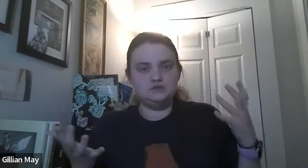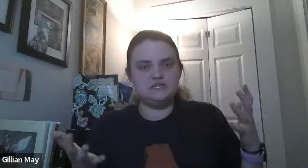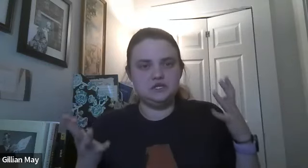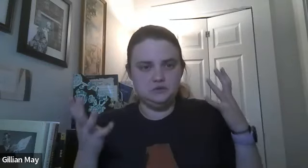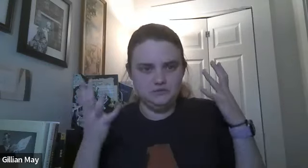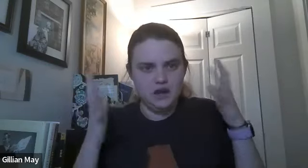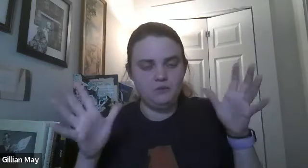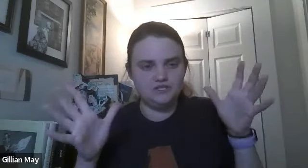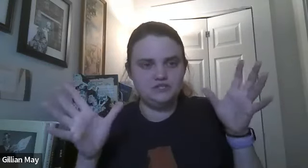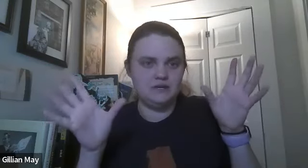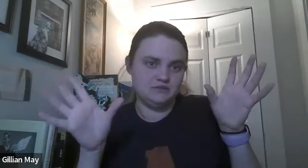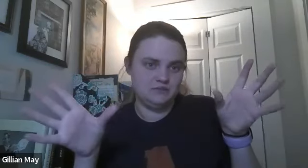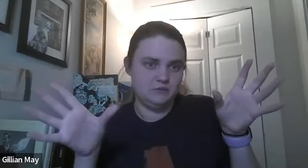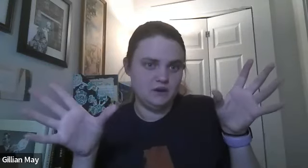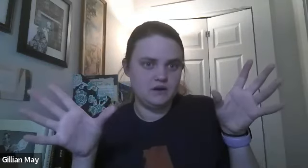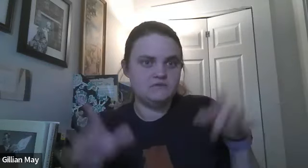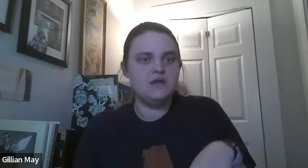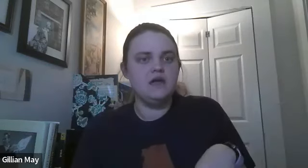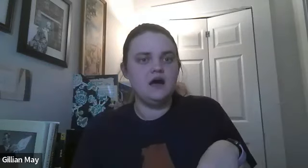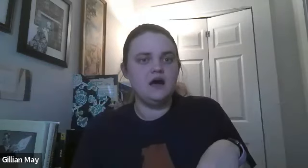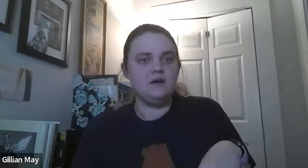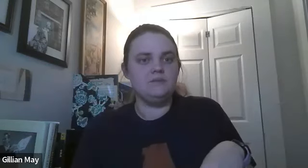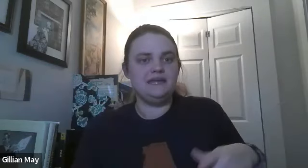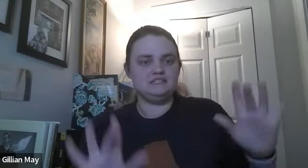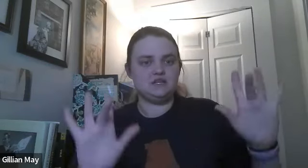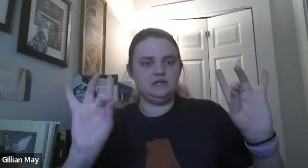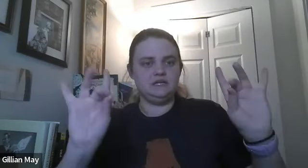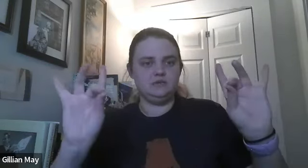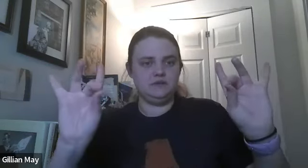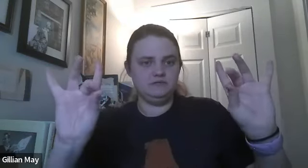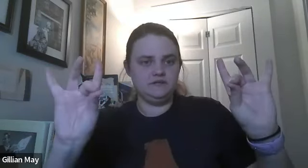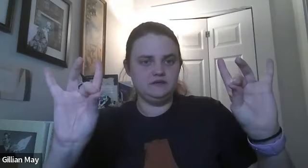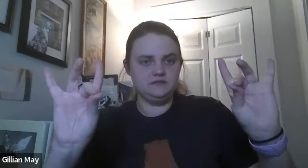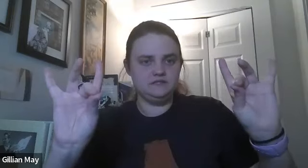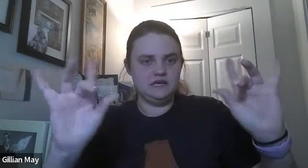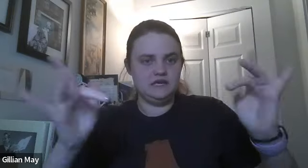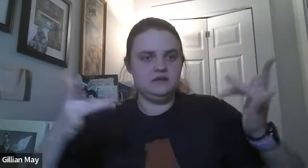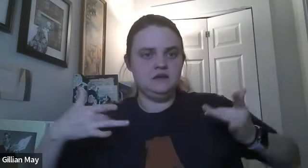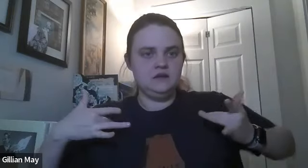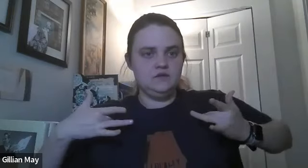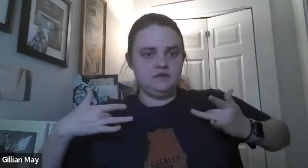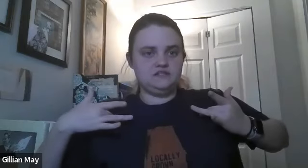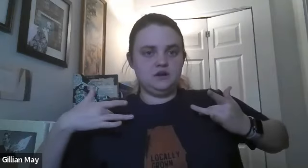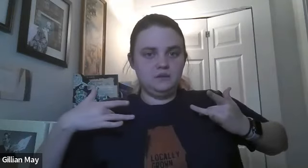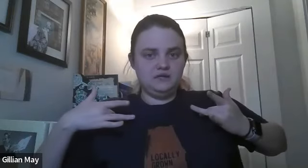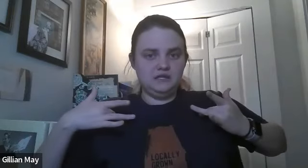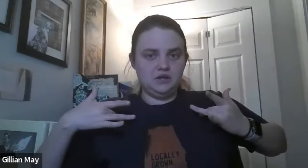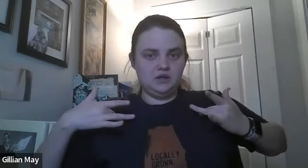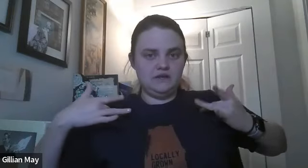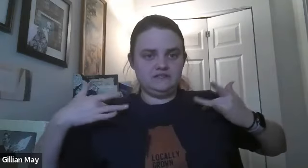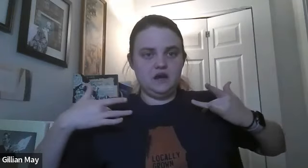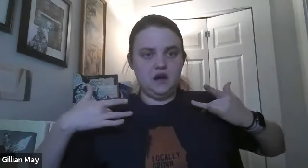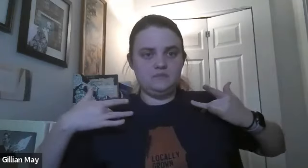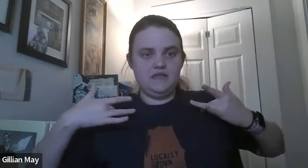see, I want you to be able to be aware of. And it's going to be your middle fingers again. They start up here at the top and